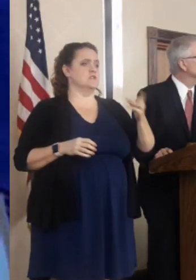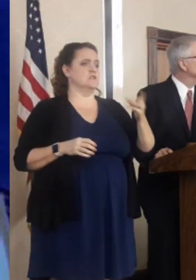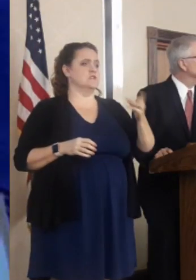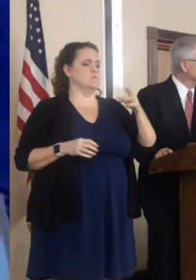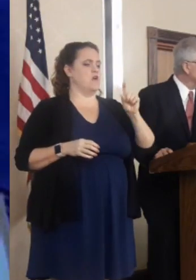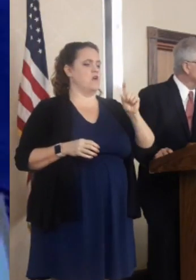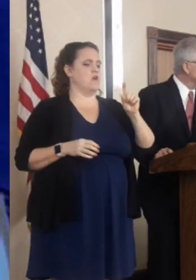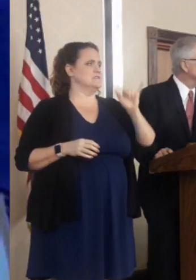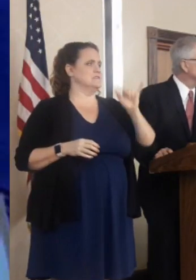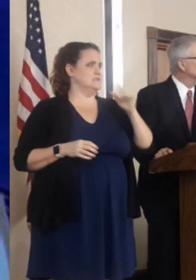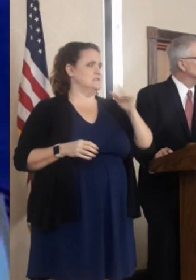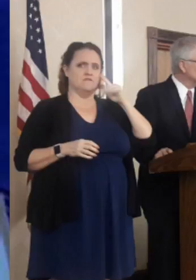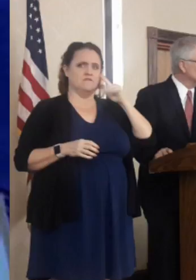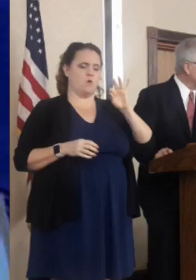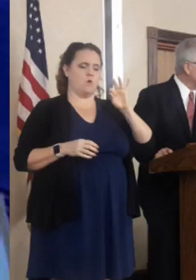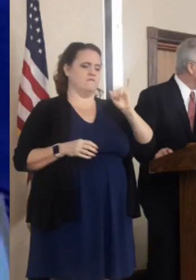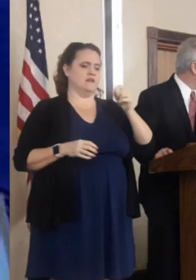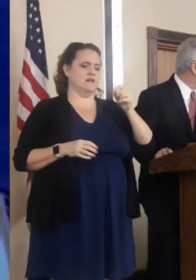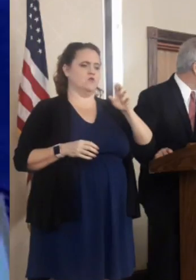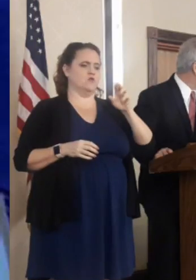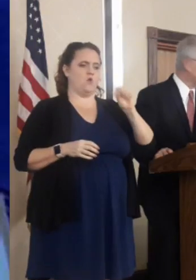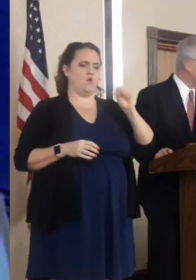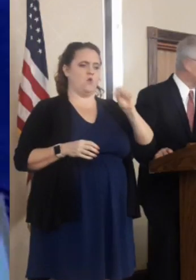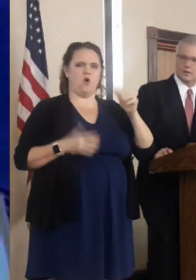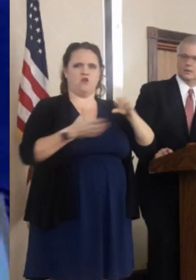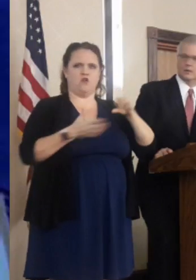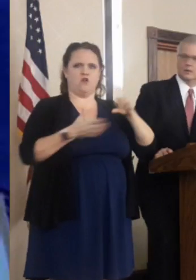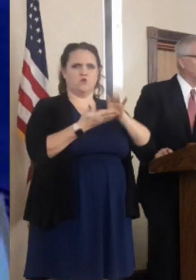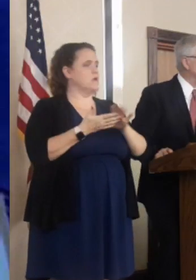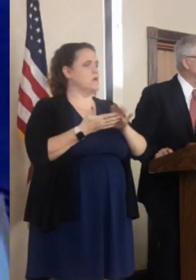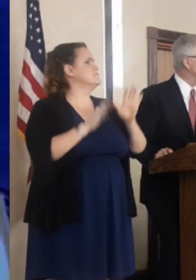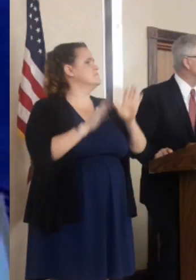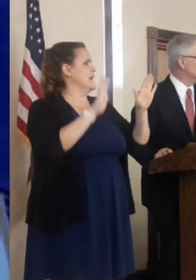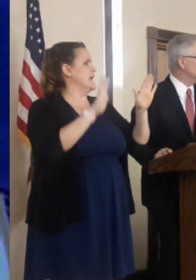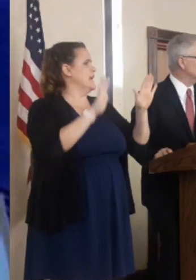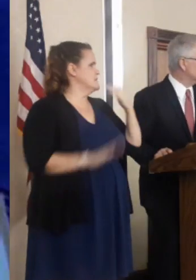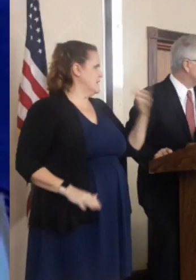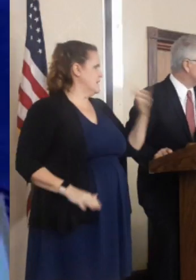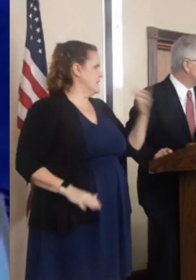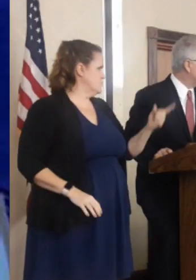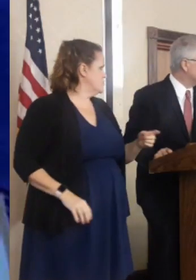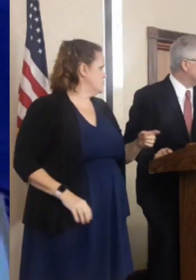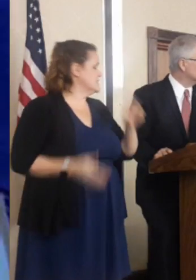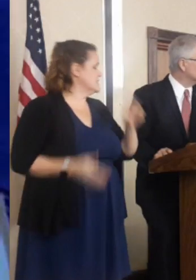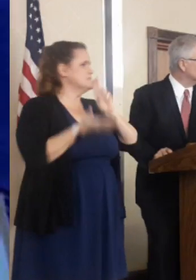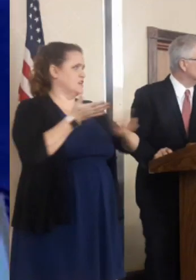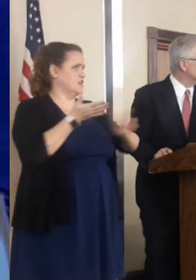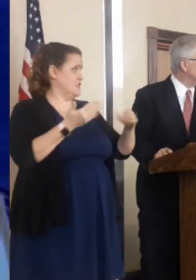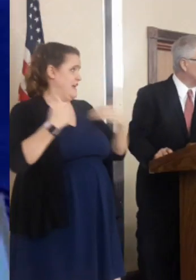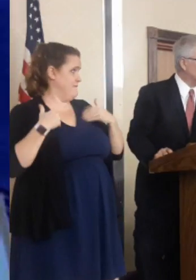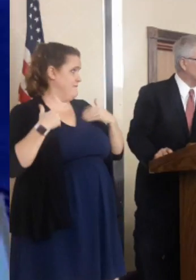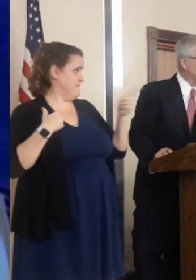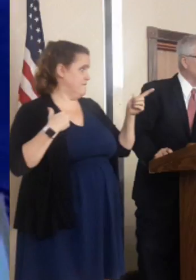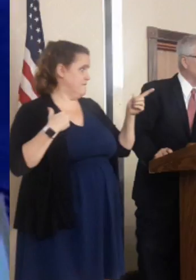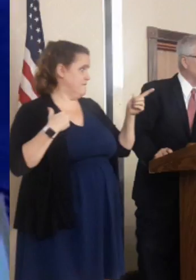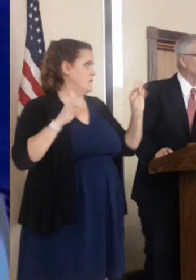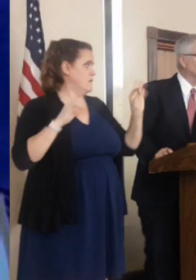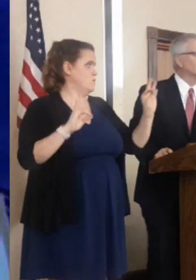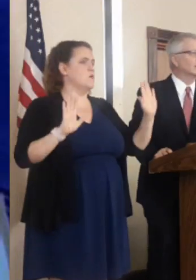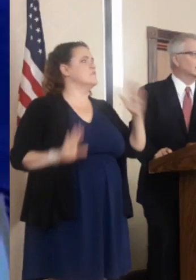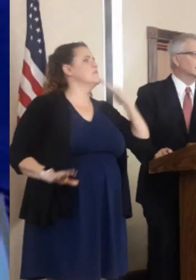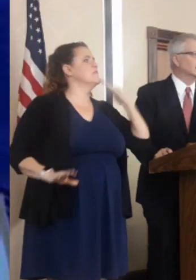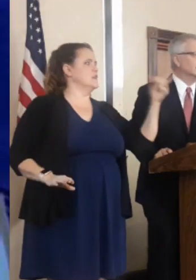the secretary. Excellent, thank you. And the secretary has that? Yes, sir. Wonderful, thank you.